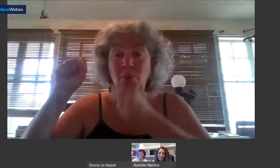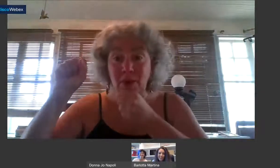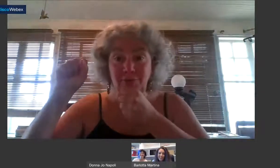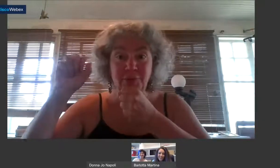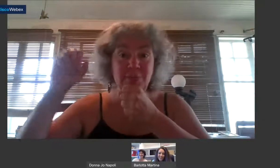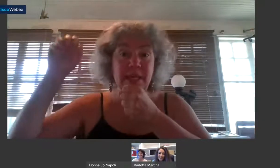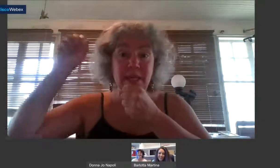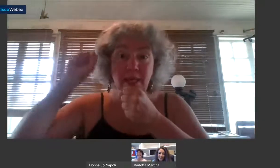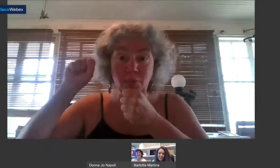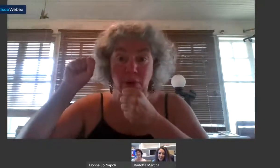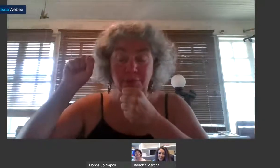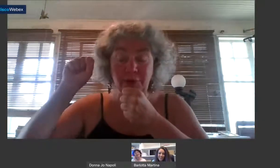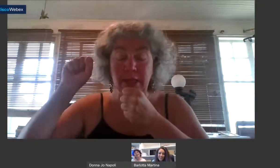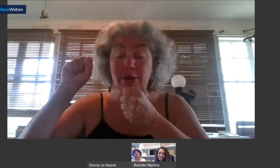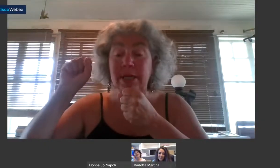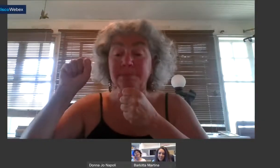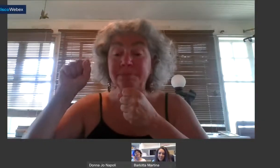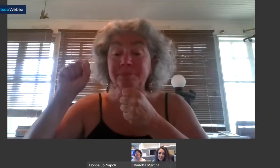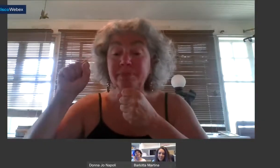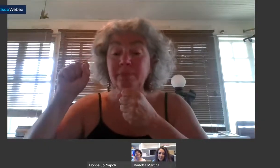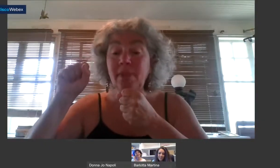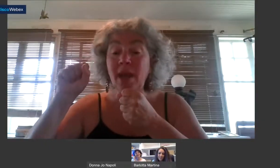one for speaking and one for hearing.